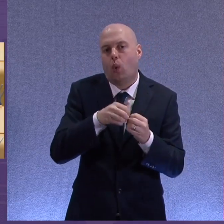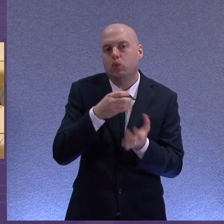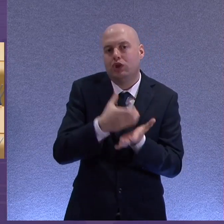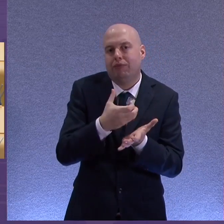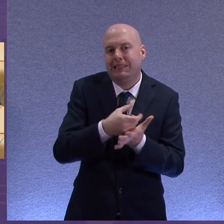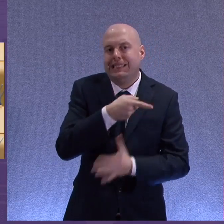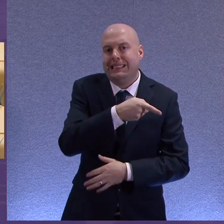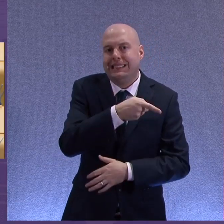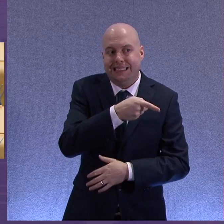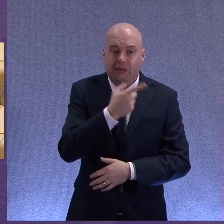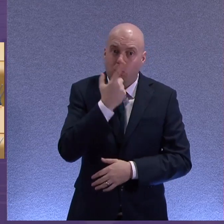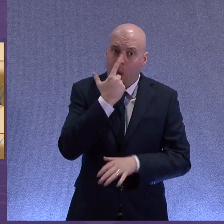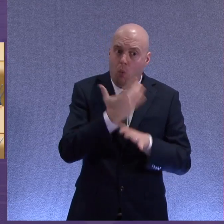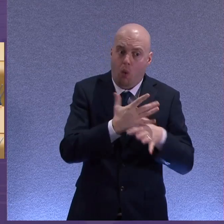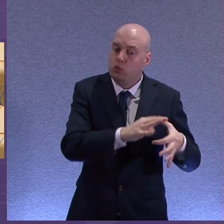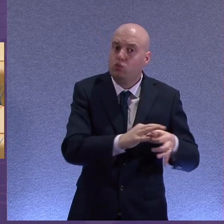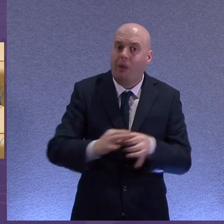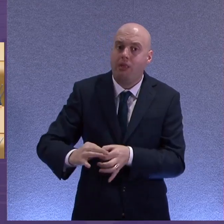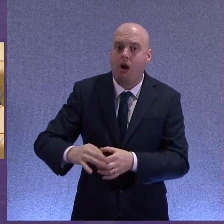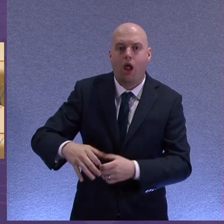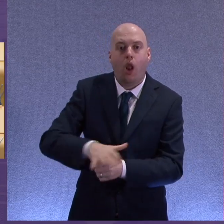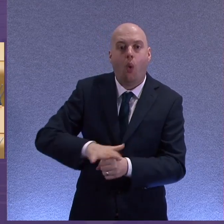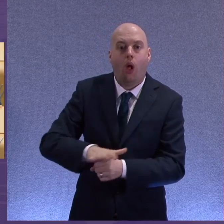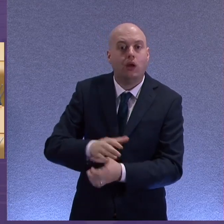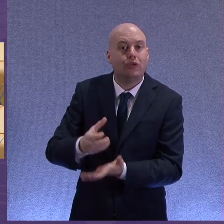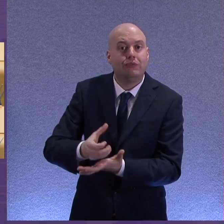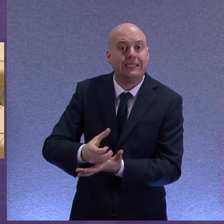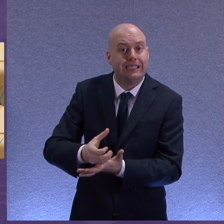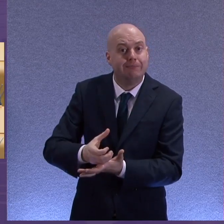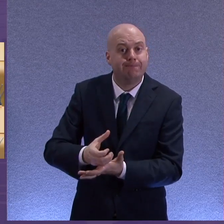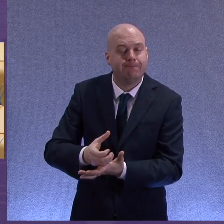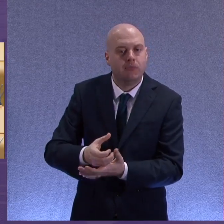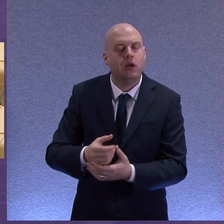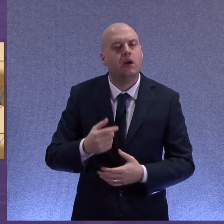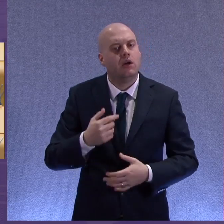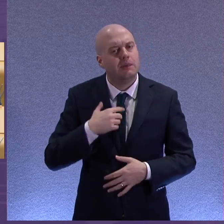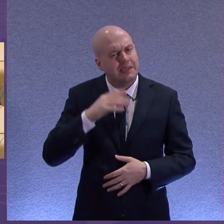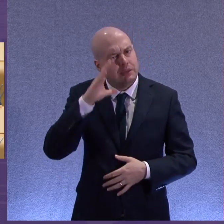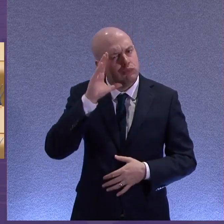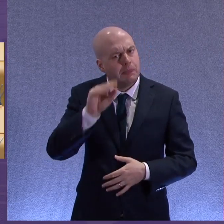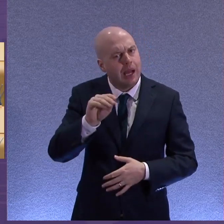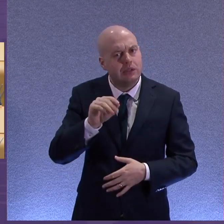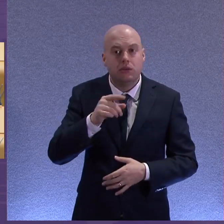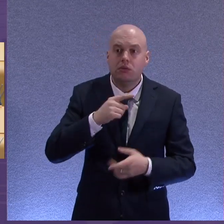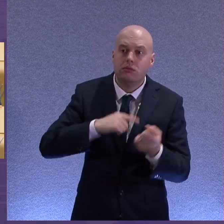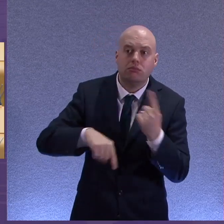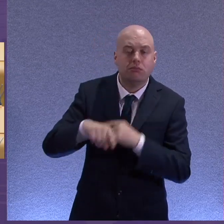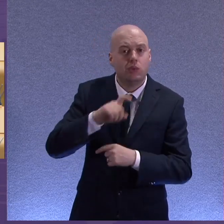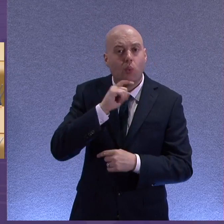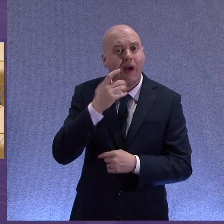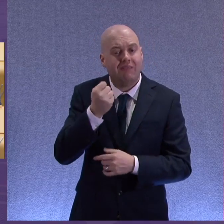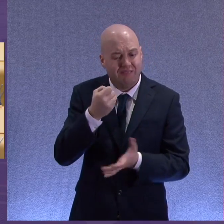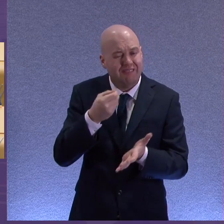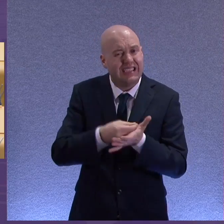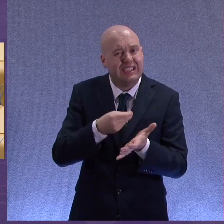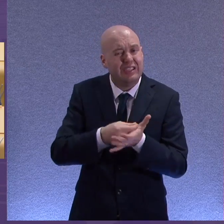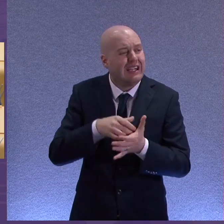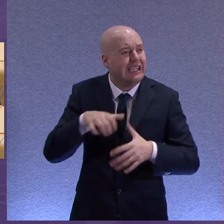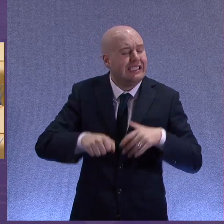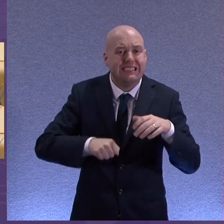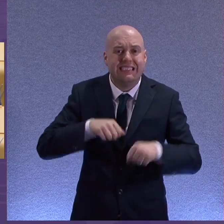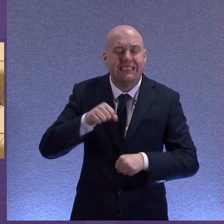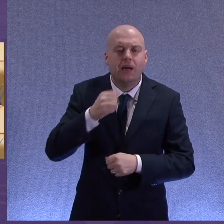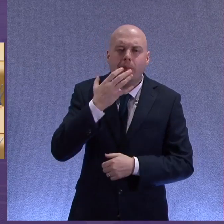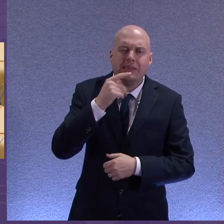provide. But we'd also make sure that if anyone's facing financial hardship, that they should make sure that they you look to the welfare system, that